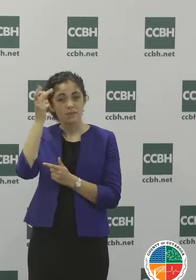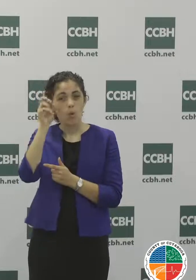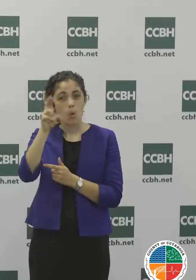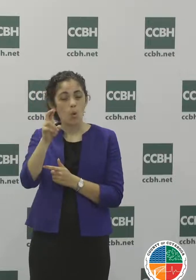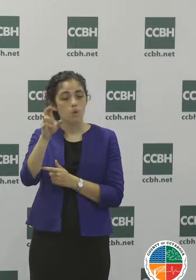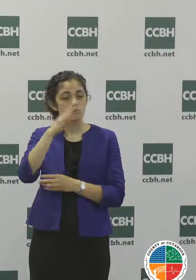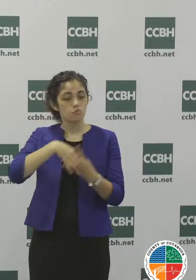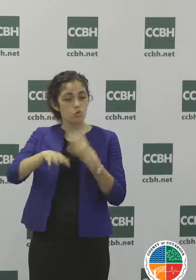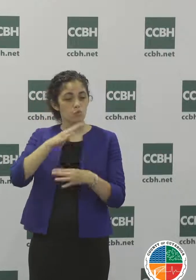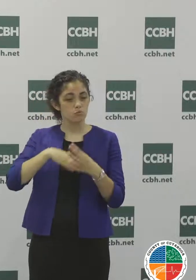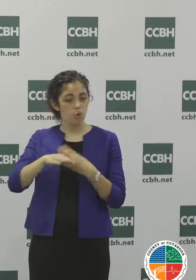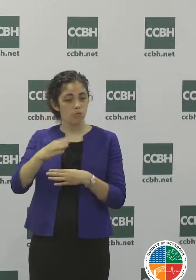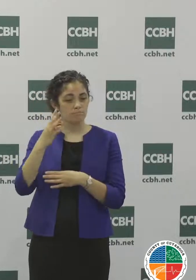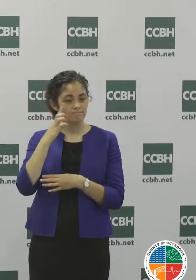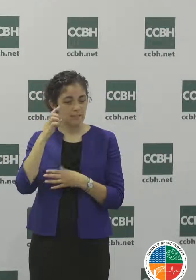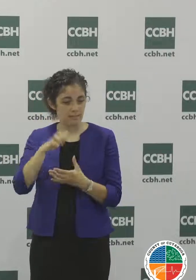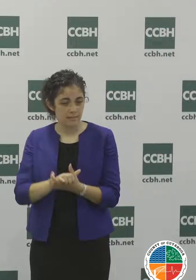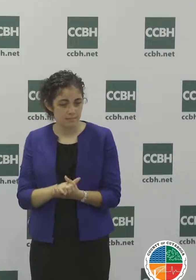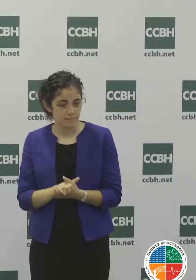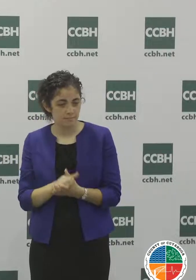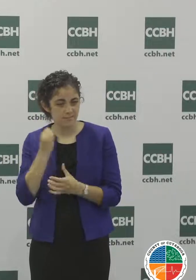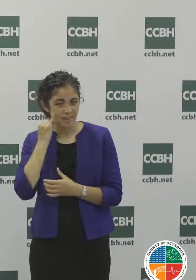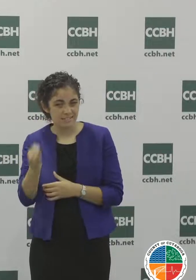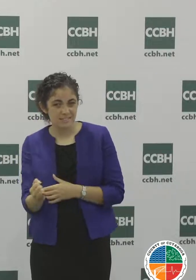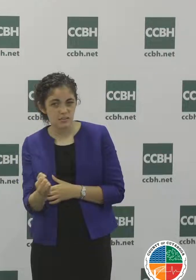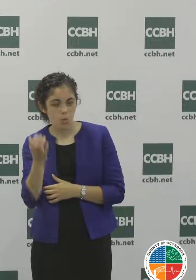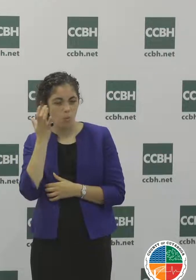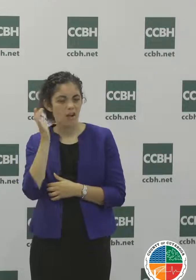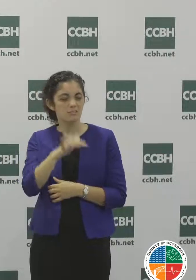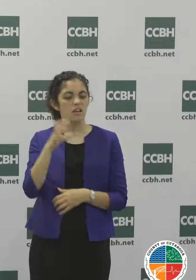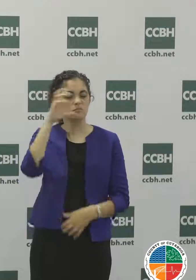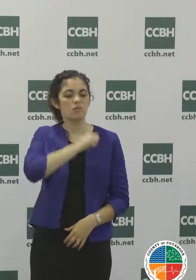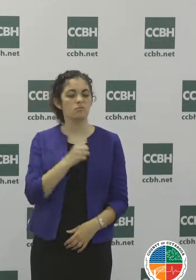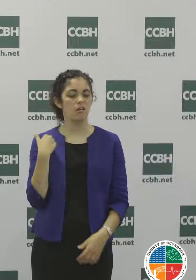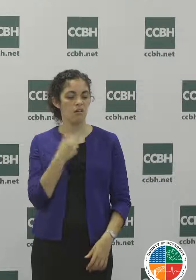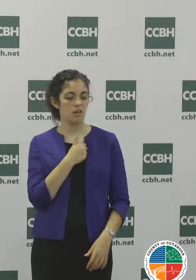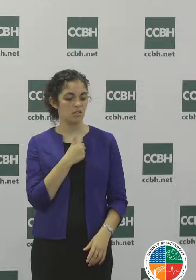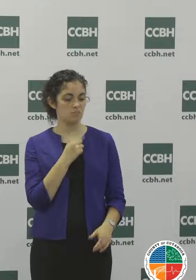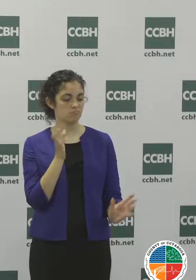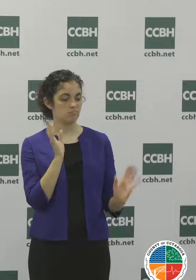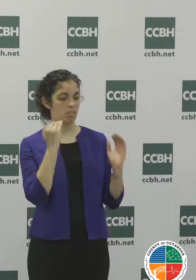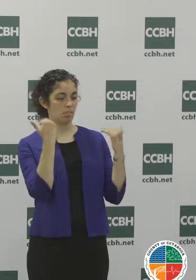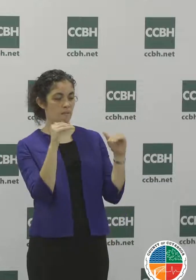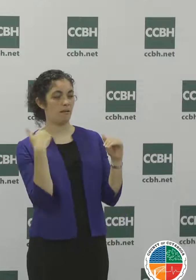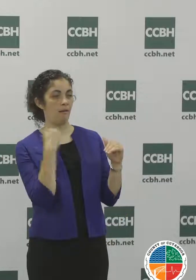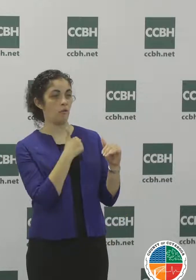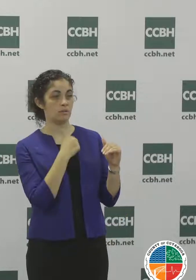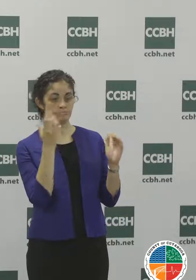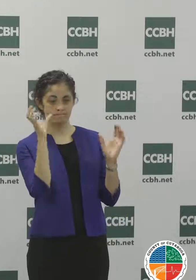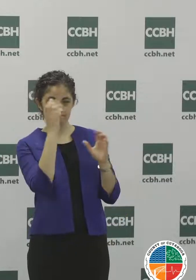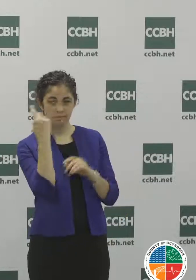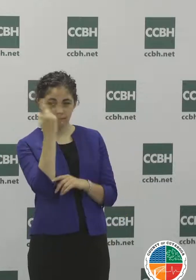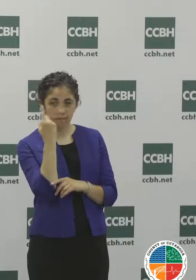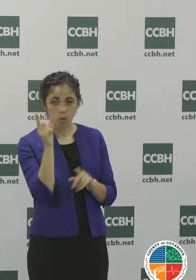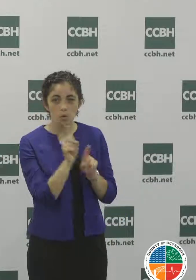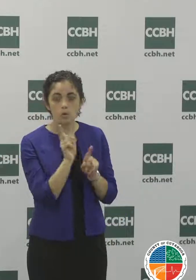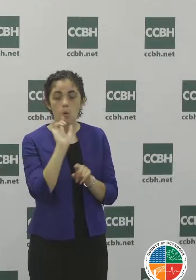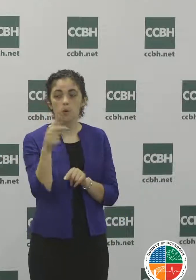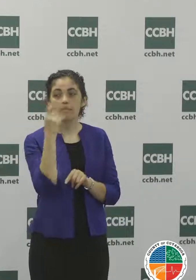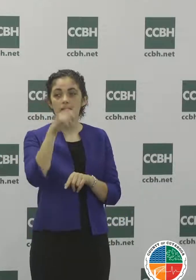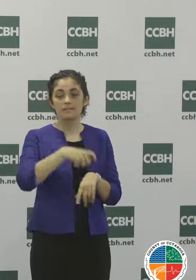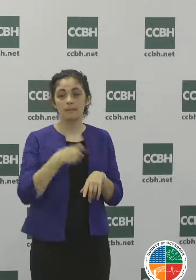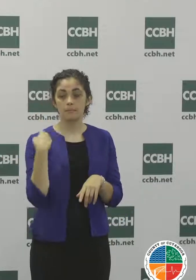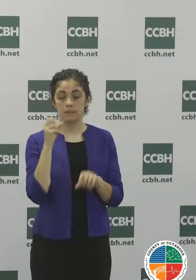social structures, to understand how and why these assumptions limit our view of the world around us. Only then can we